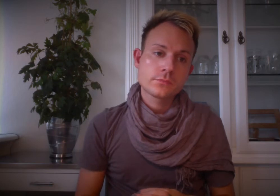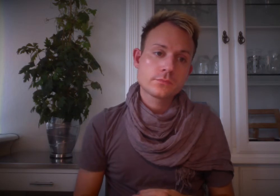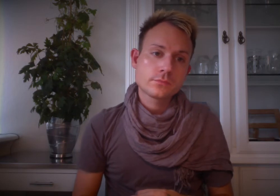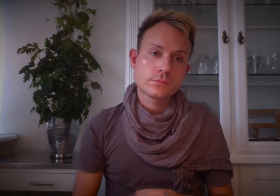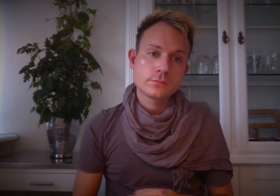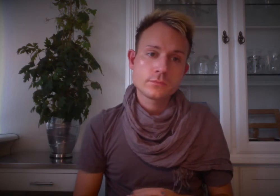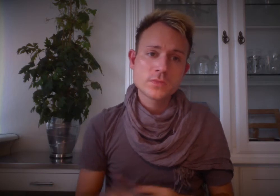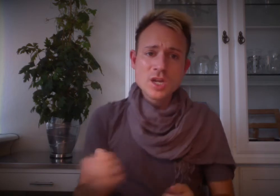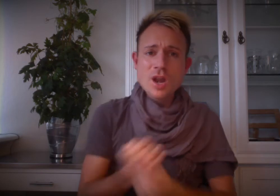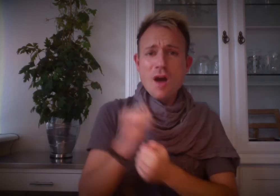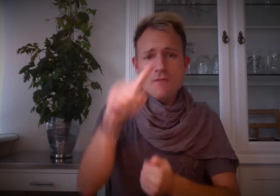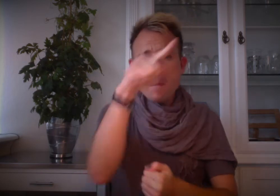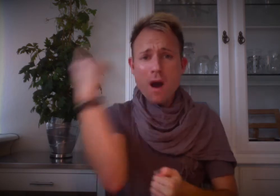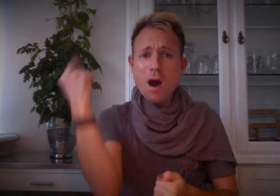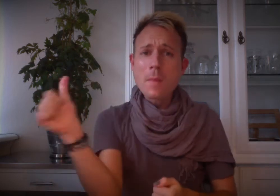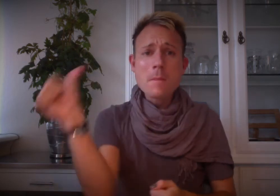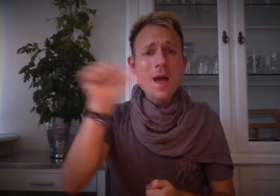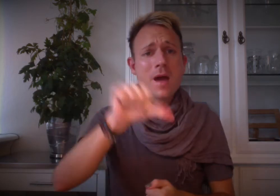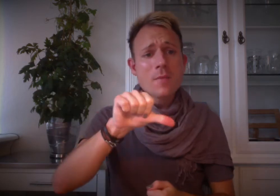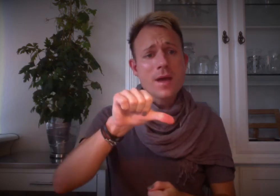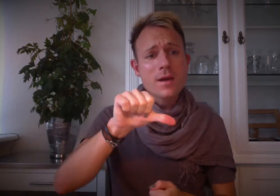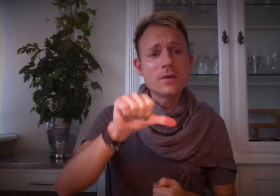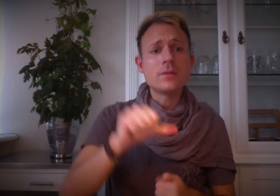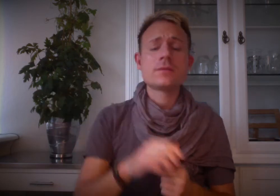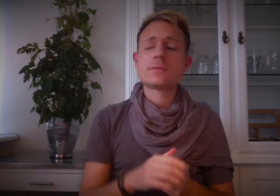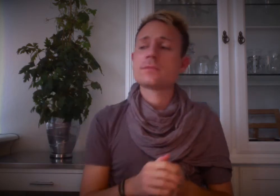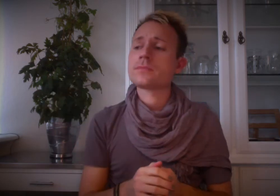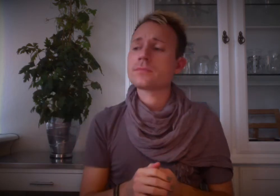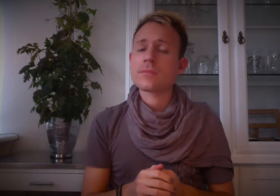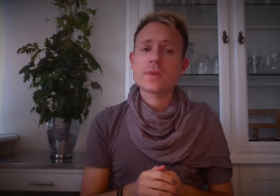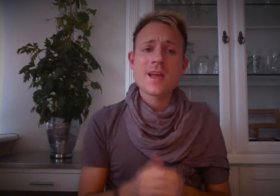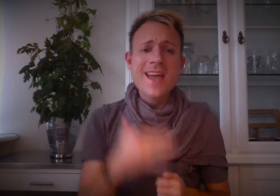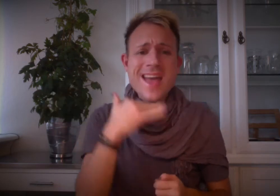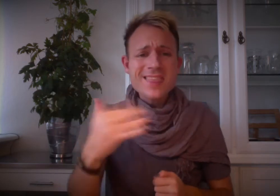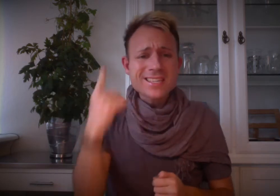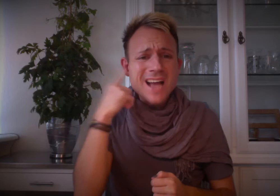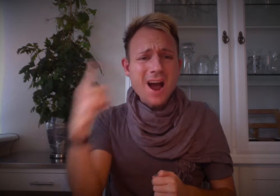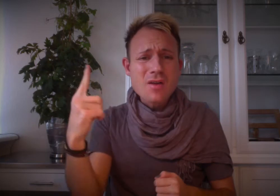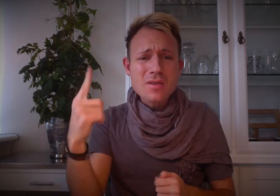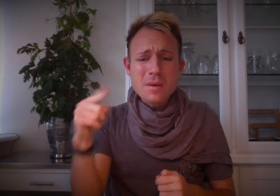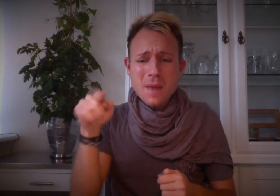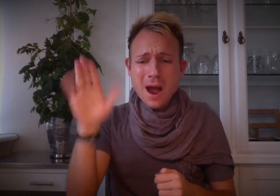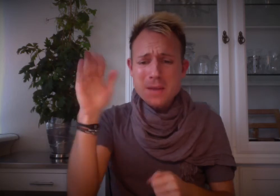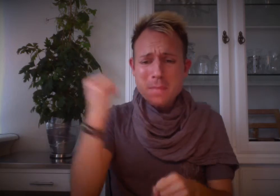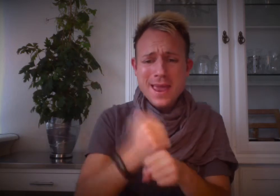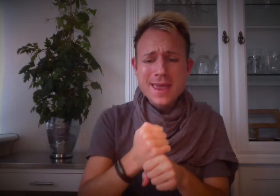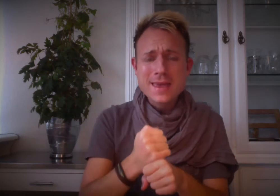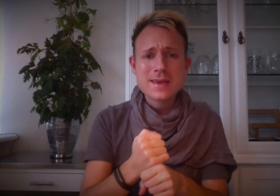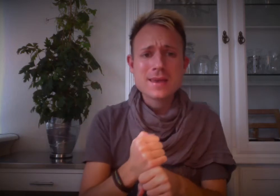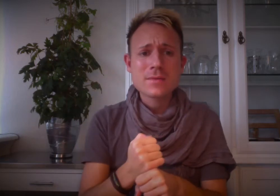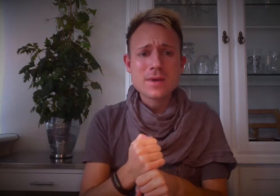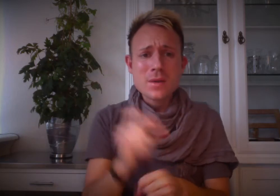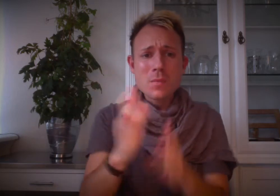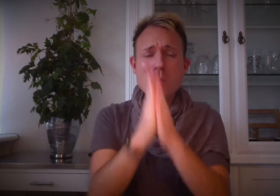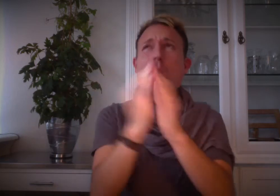She loves her mama's lemonade Hates the sound the goodbyes make She prays one day